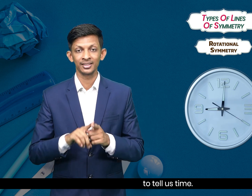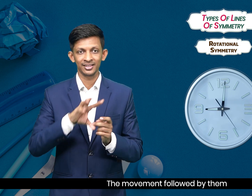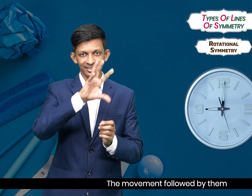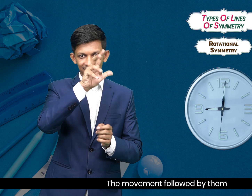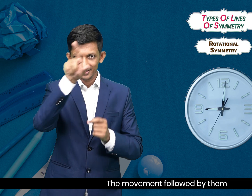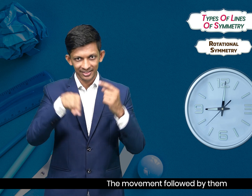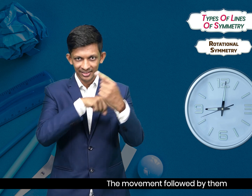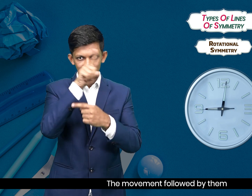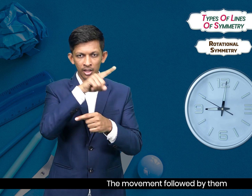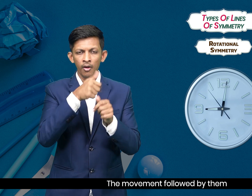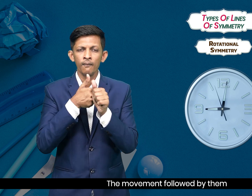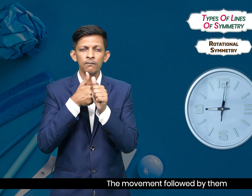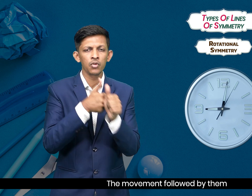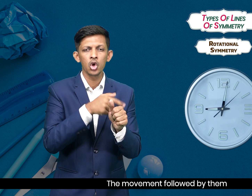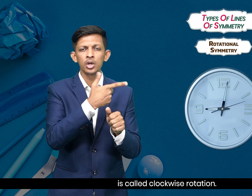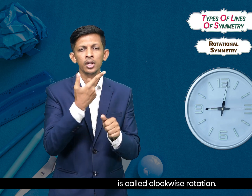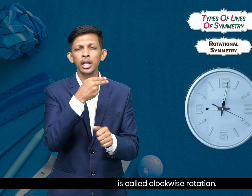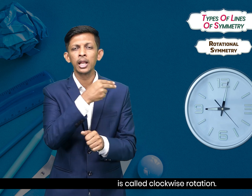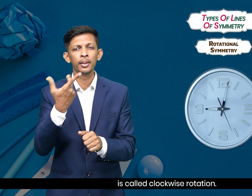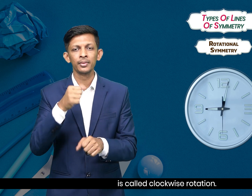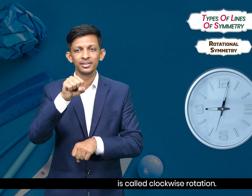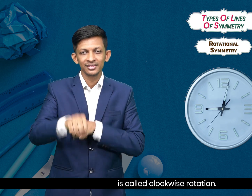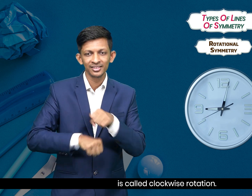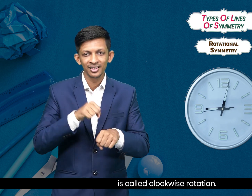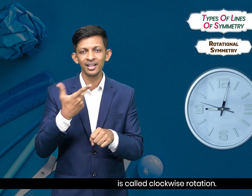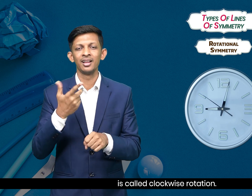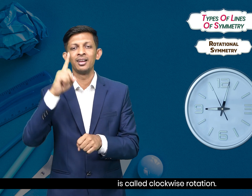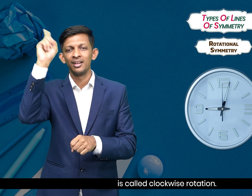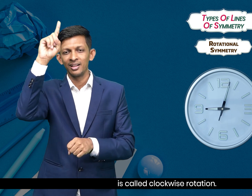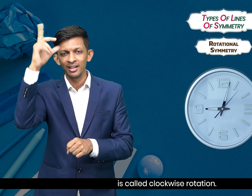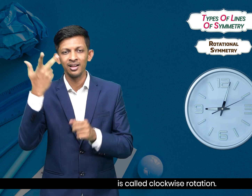The movement followed by them is called clockwise rotation.